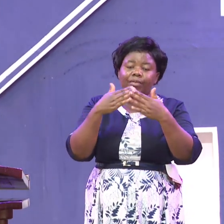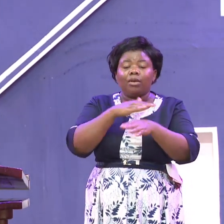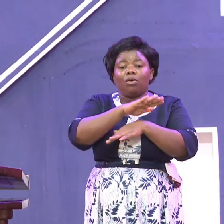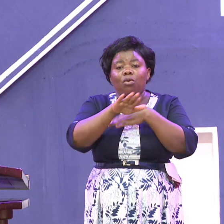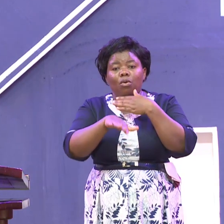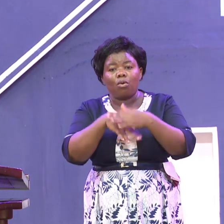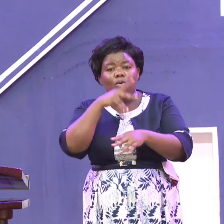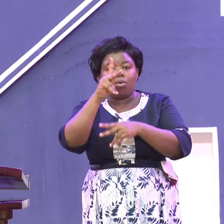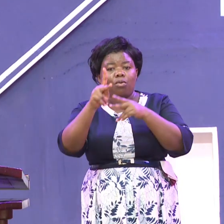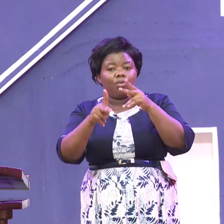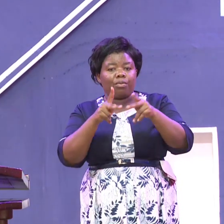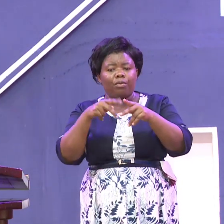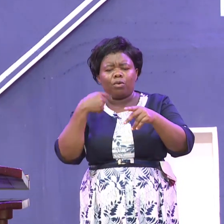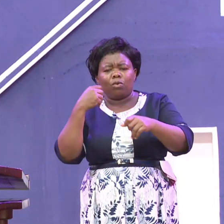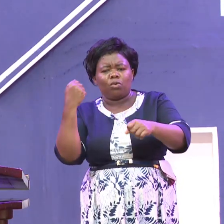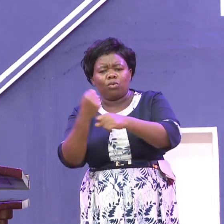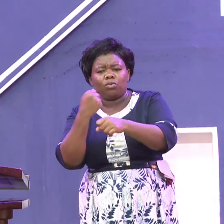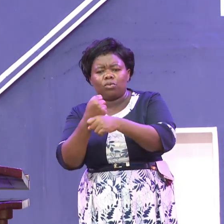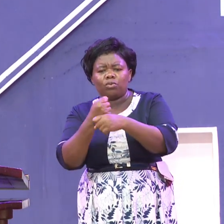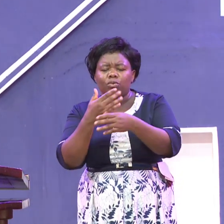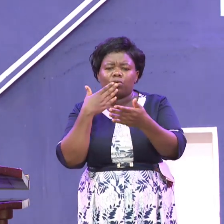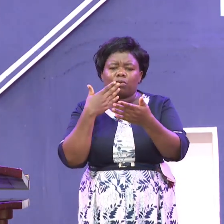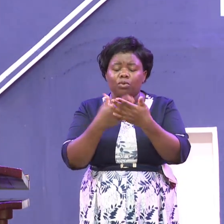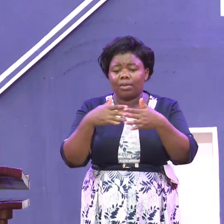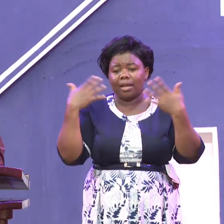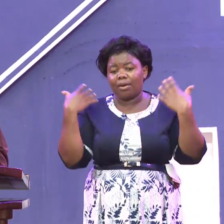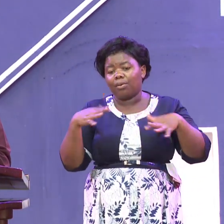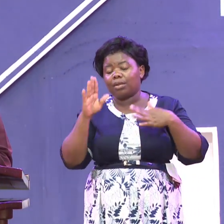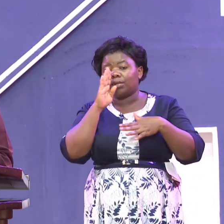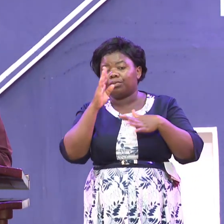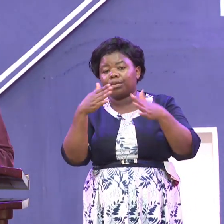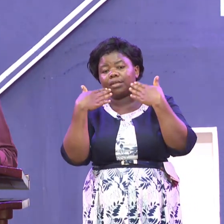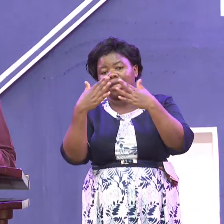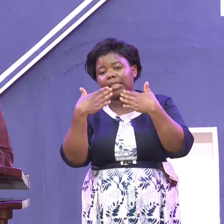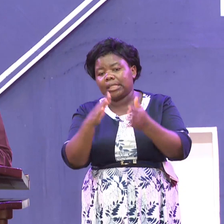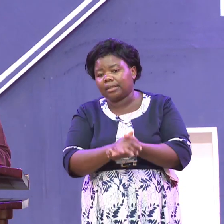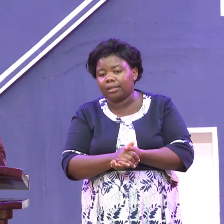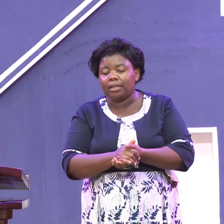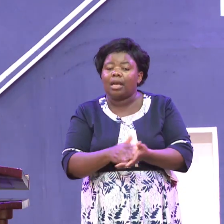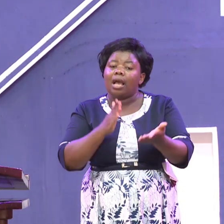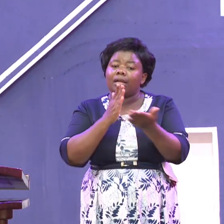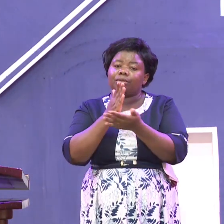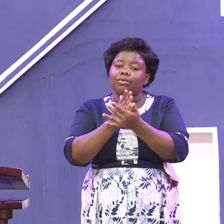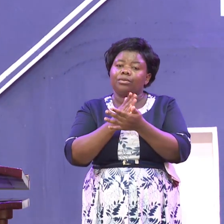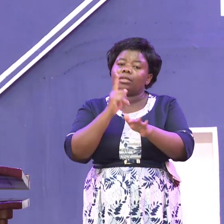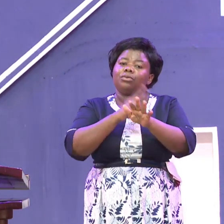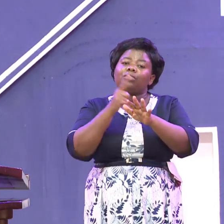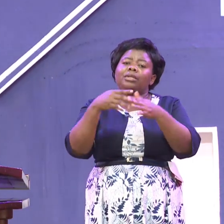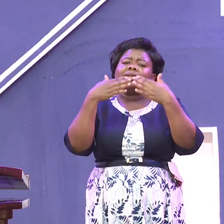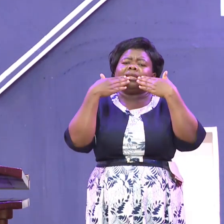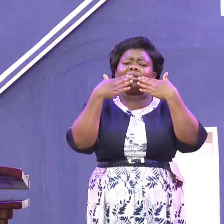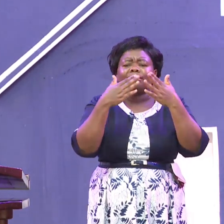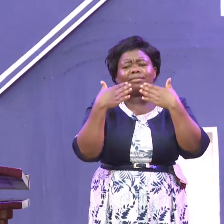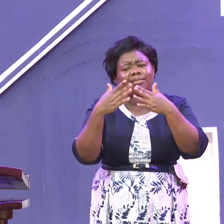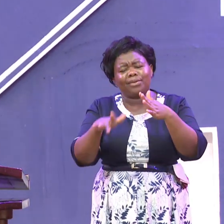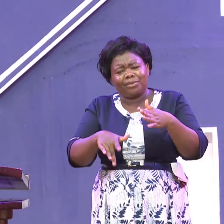muntu yenna akola obulungi asaana okusiimibwa. Every person who does good needs to be thanked. Ate kituufu buli lw'osiimibwa owulira